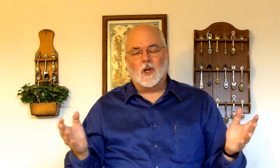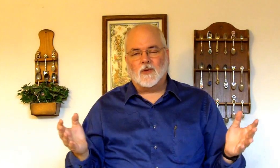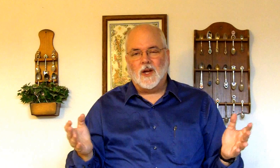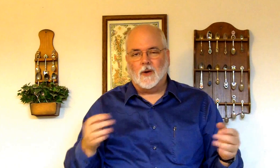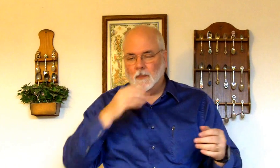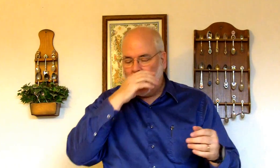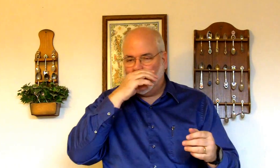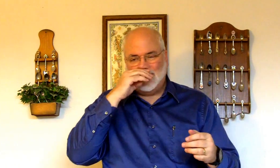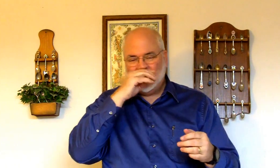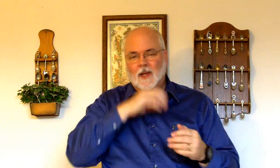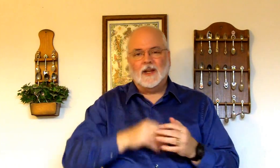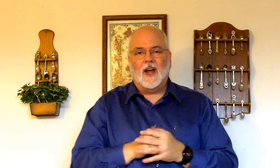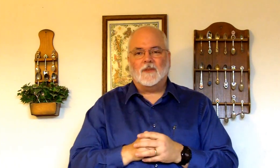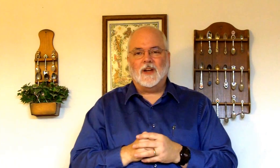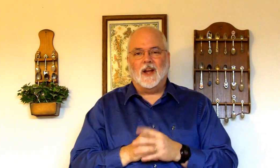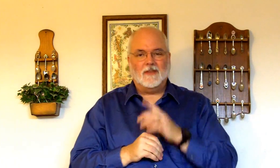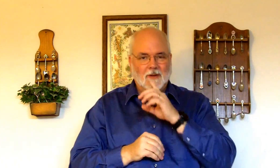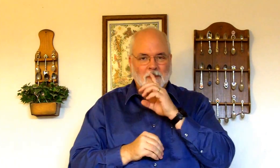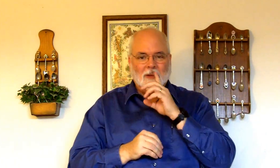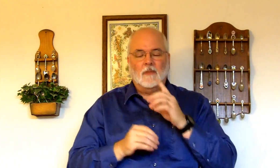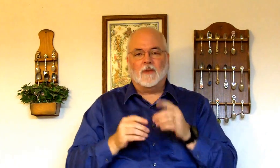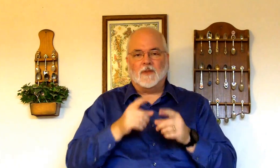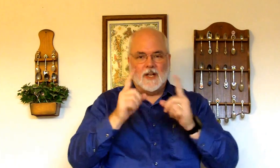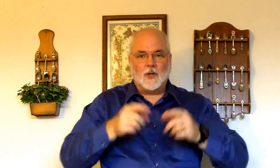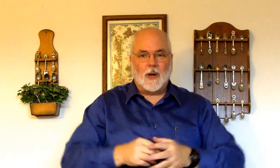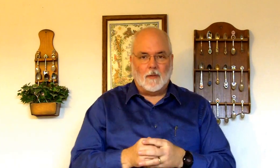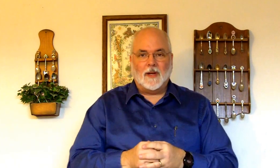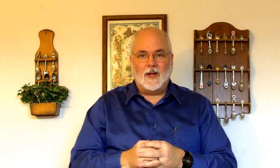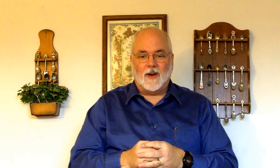for hearing people, not for deaf. But since you're probably hearing,